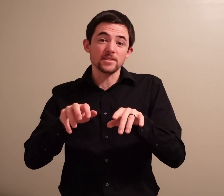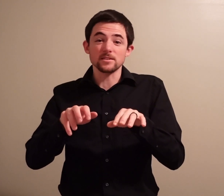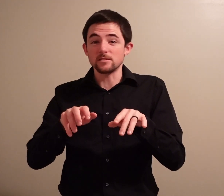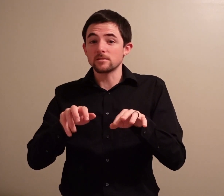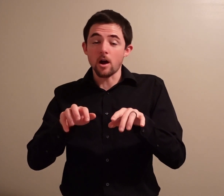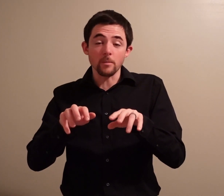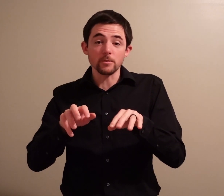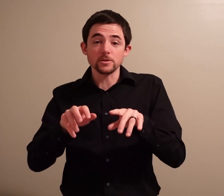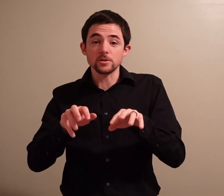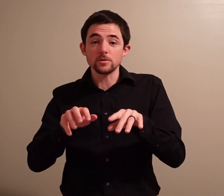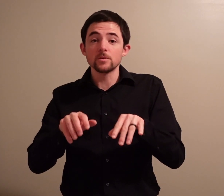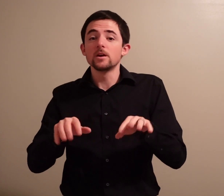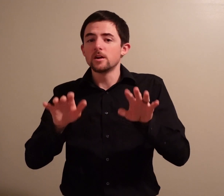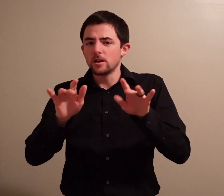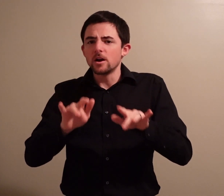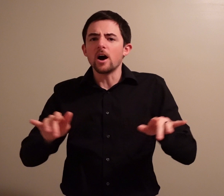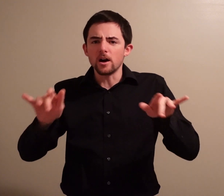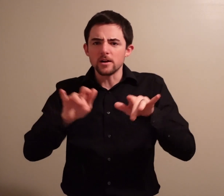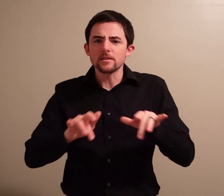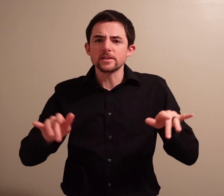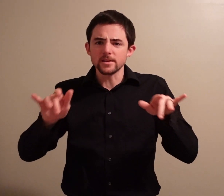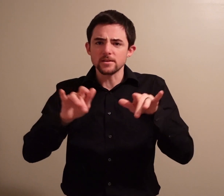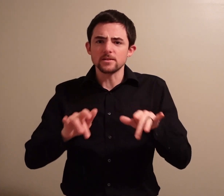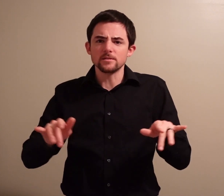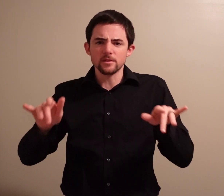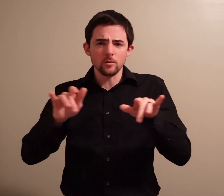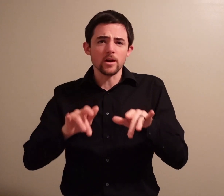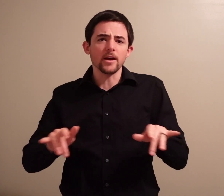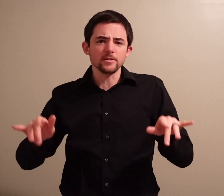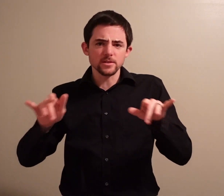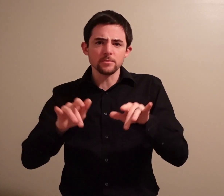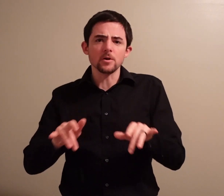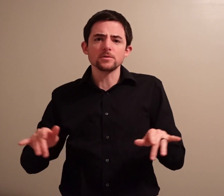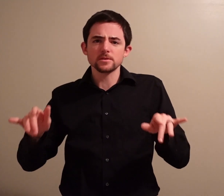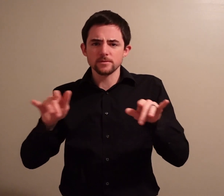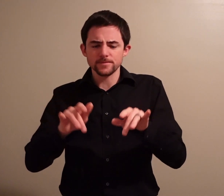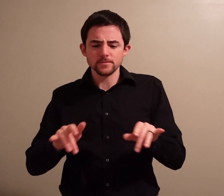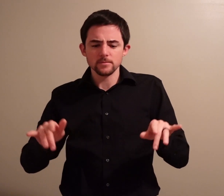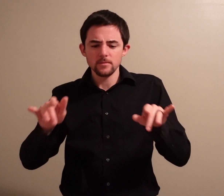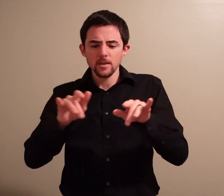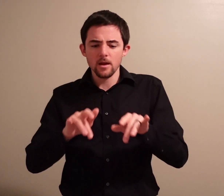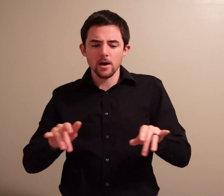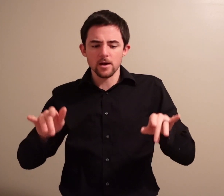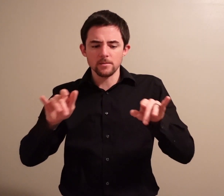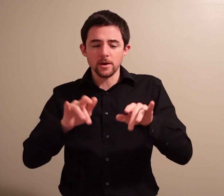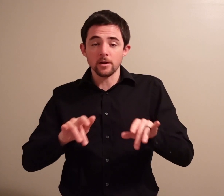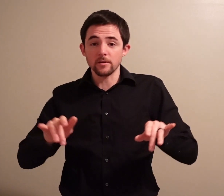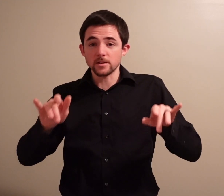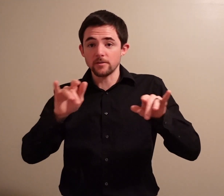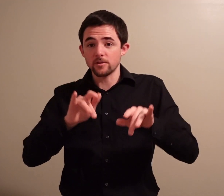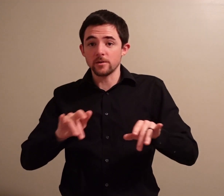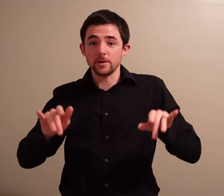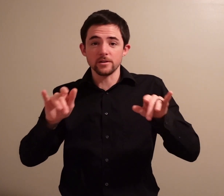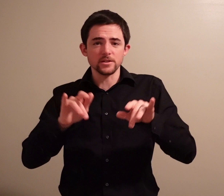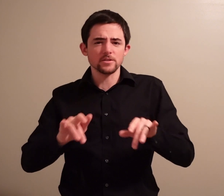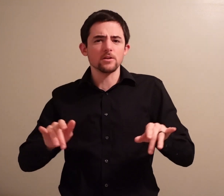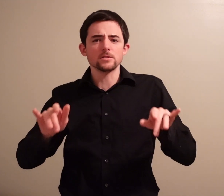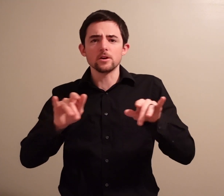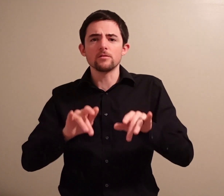a common one too. This is the one I use the most. Another sign for computer, just to go over